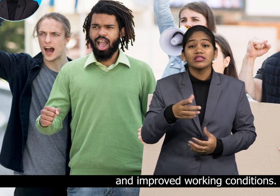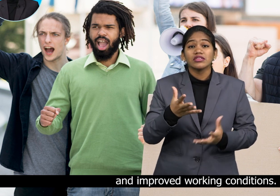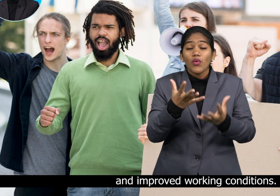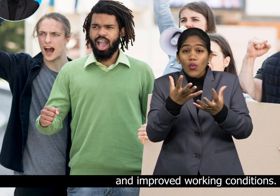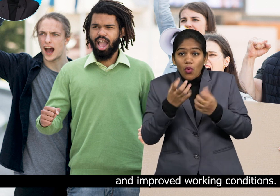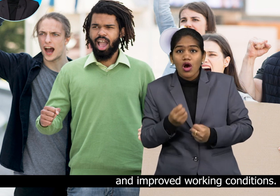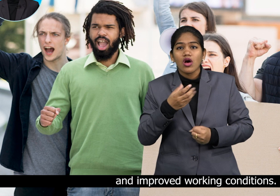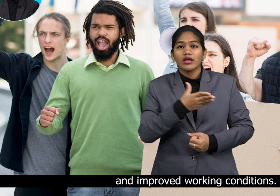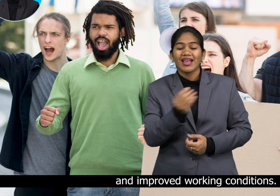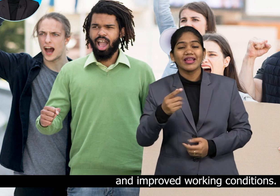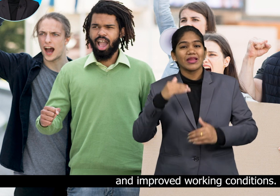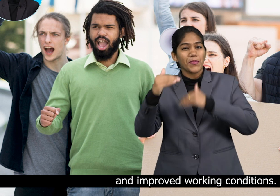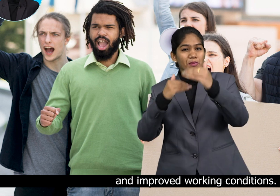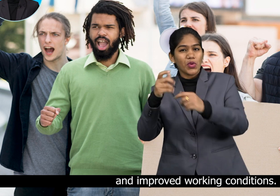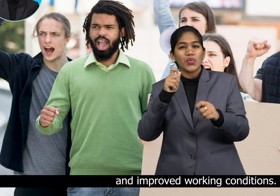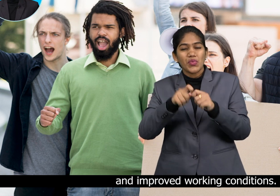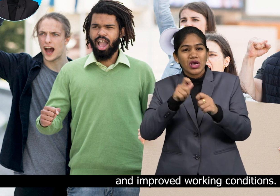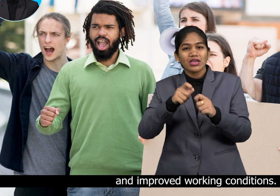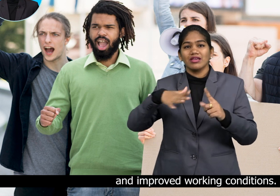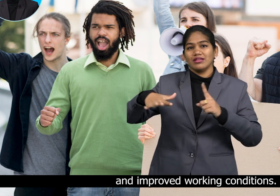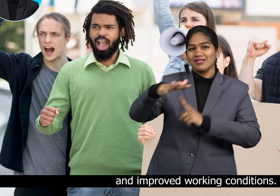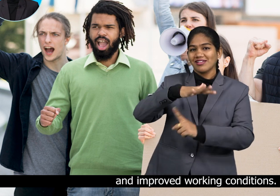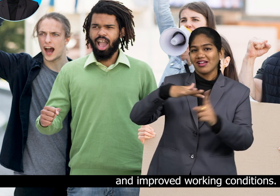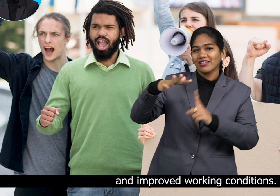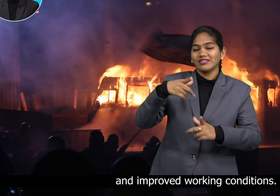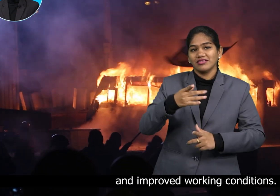improved working conditions.